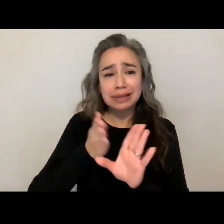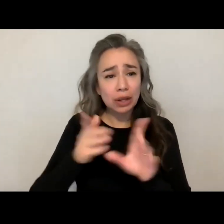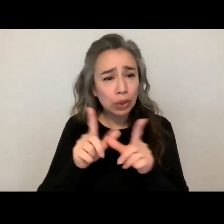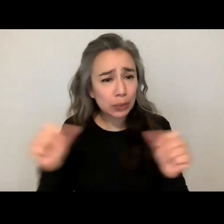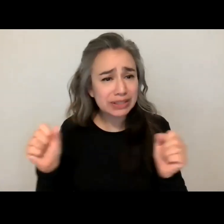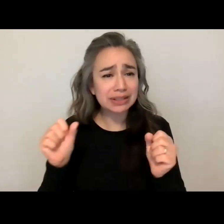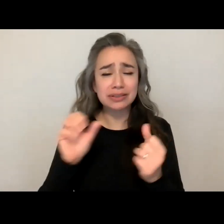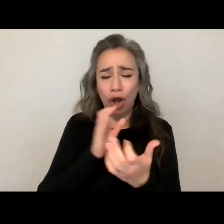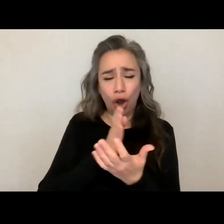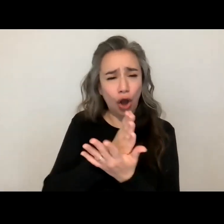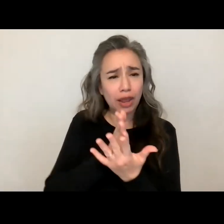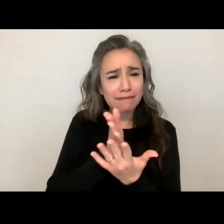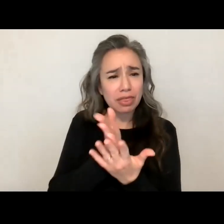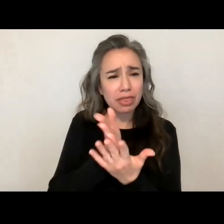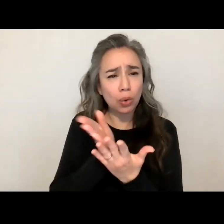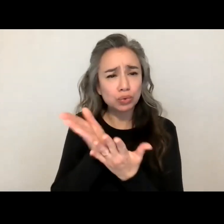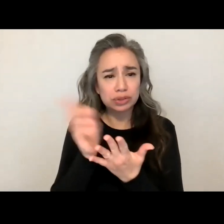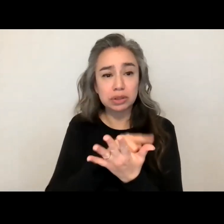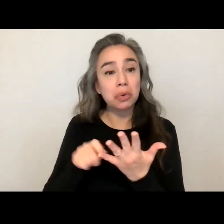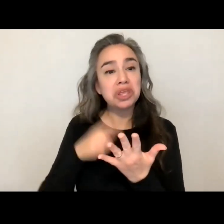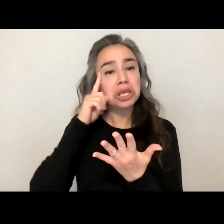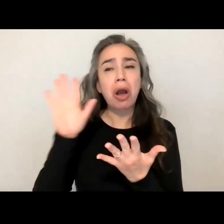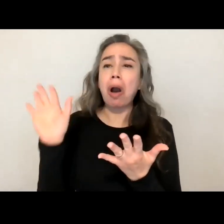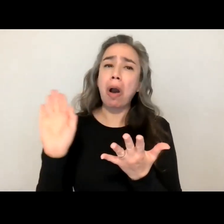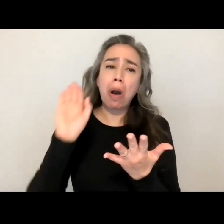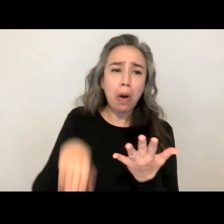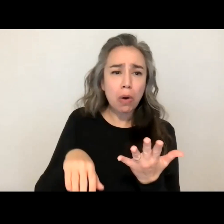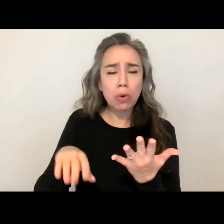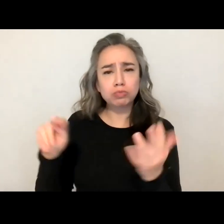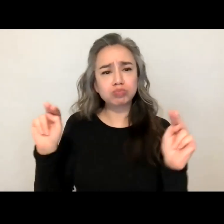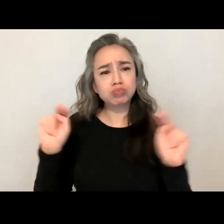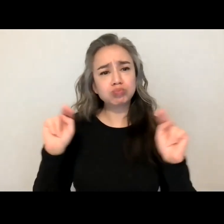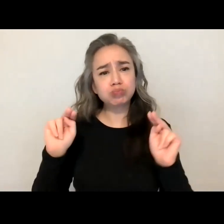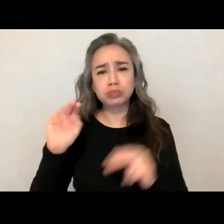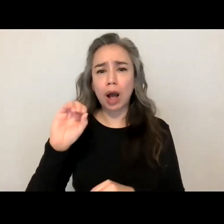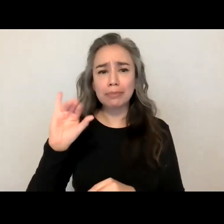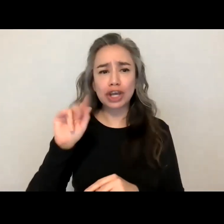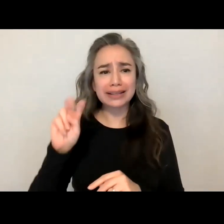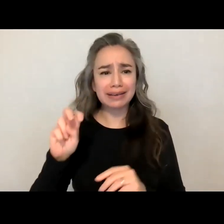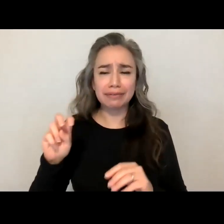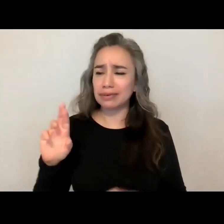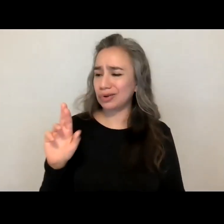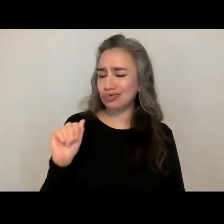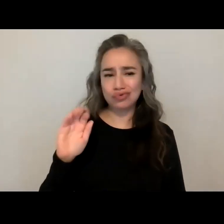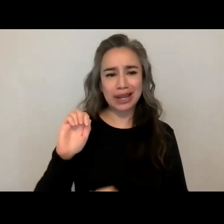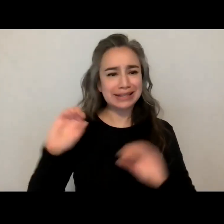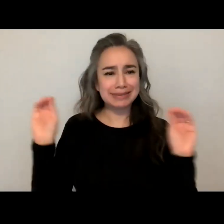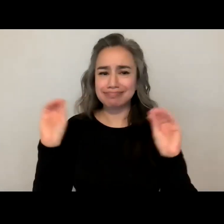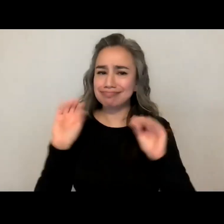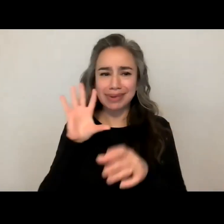some of them we tend to think are objective in a way that where race doesn't play a role. And I think